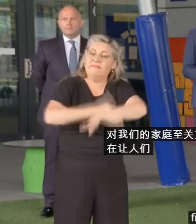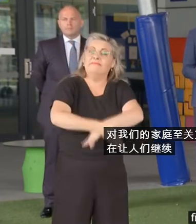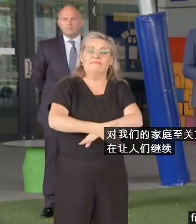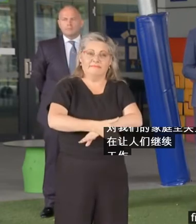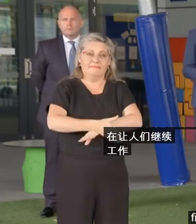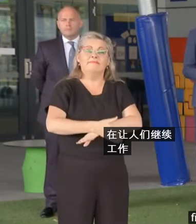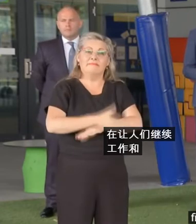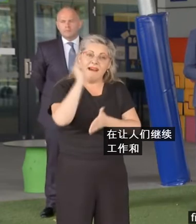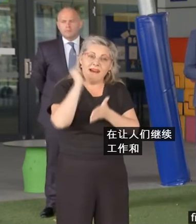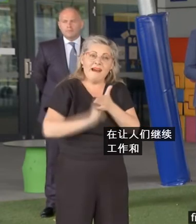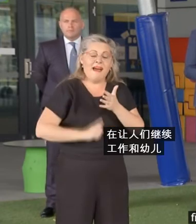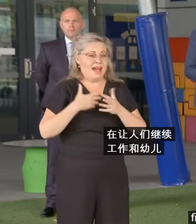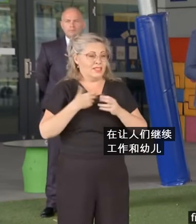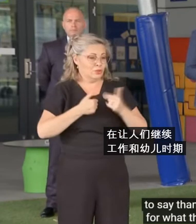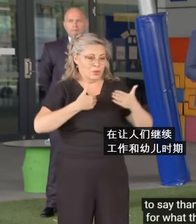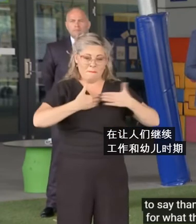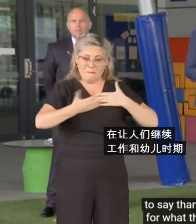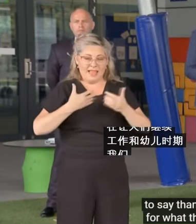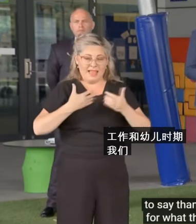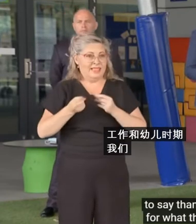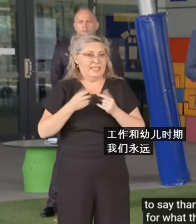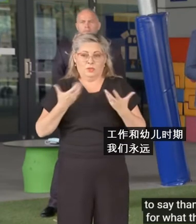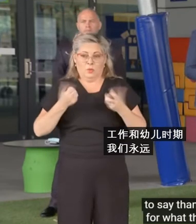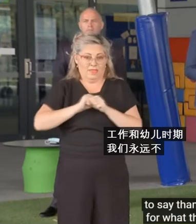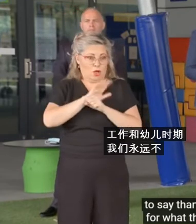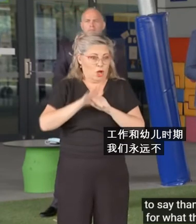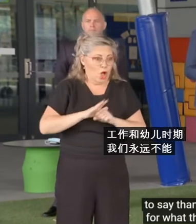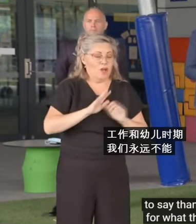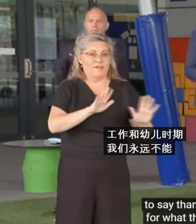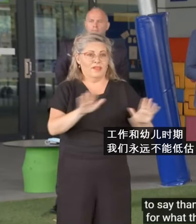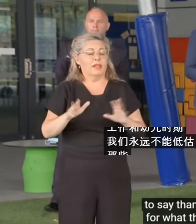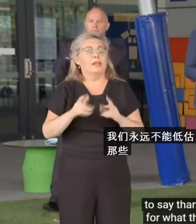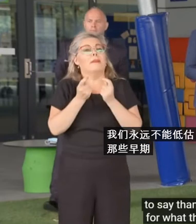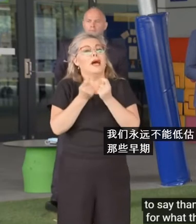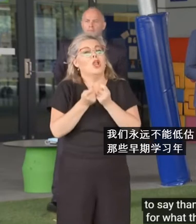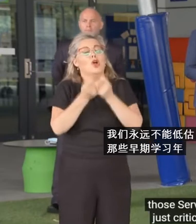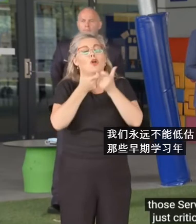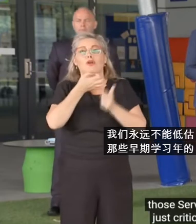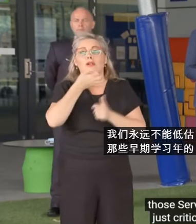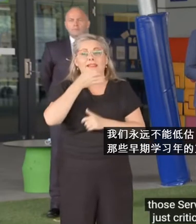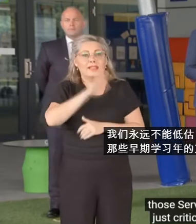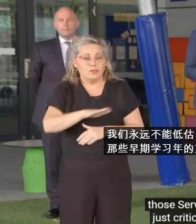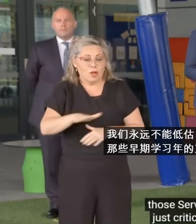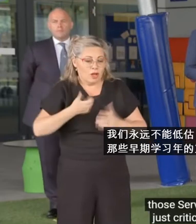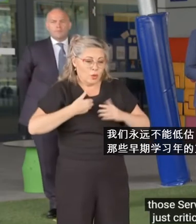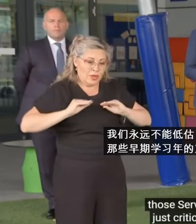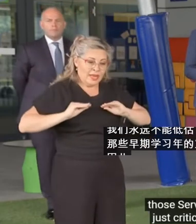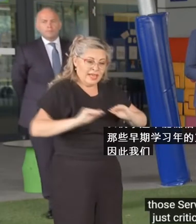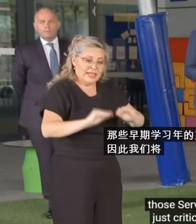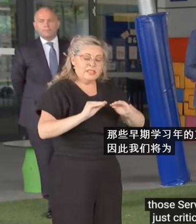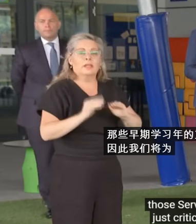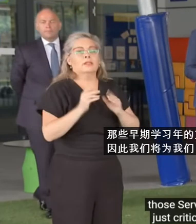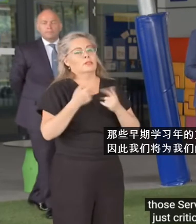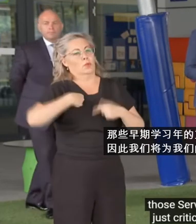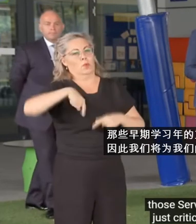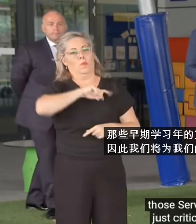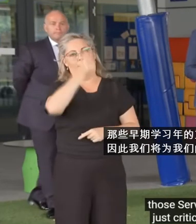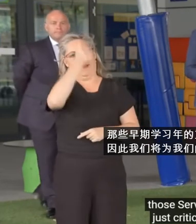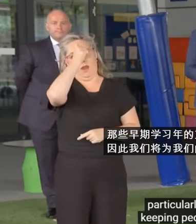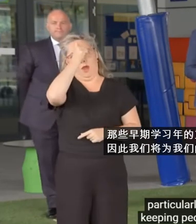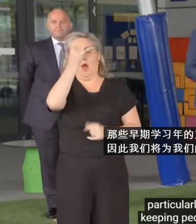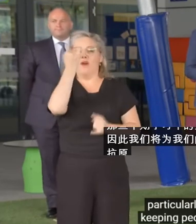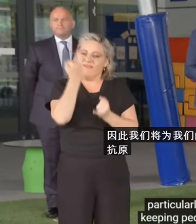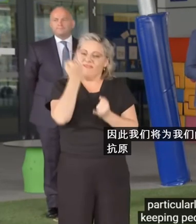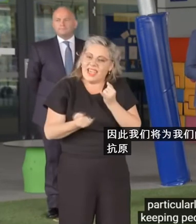keeping people at work, but also for early childhood development. We can never ever underestimate how important those early learning years are. So we will